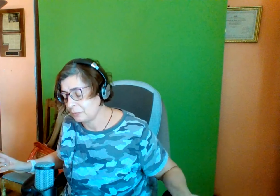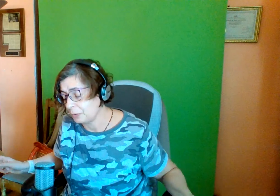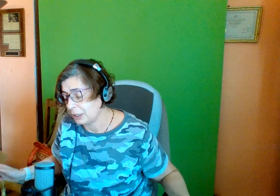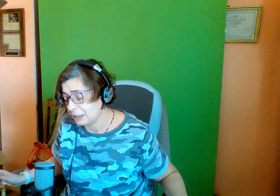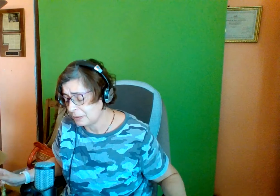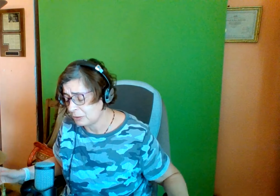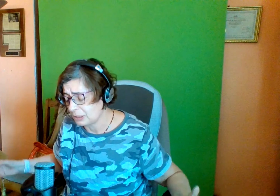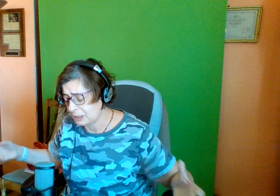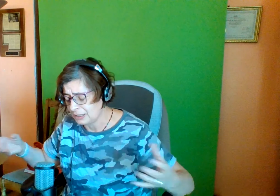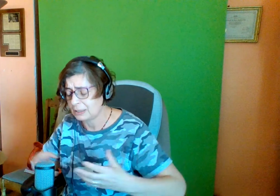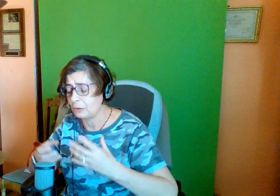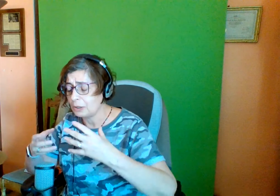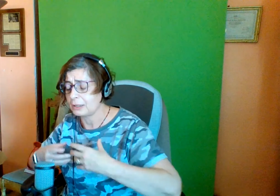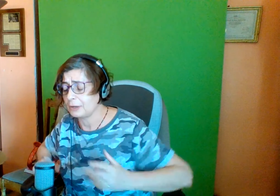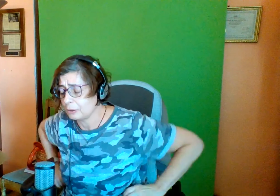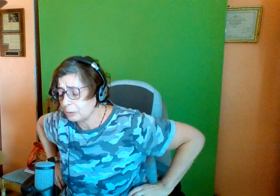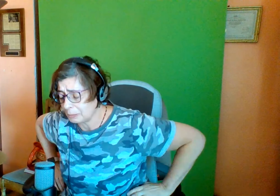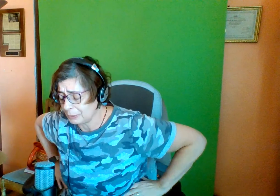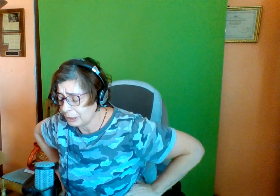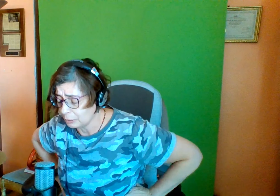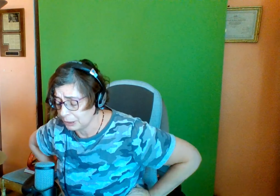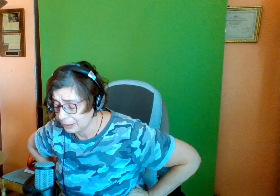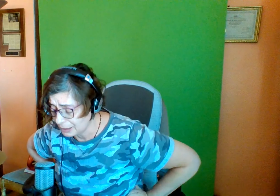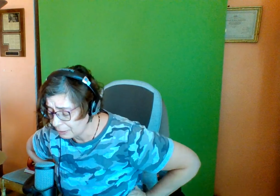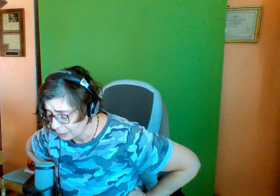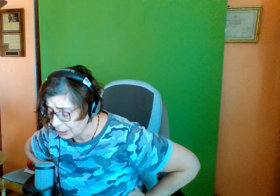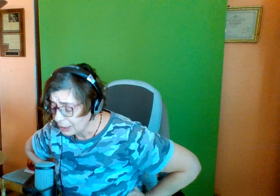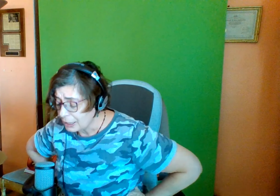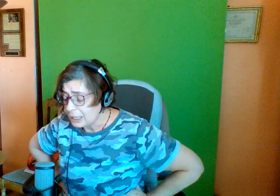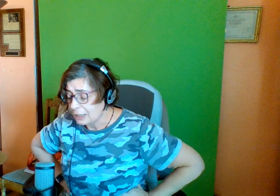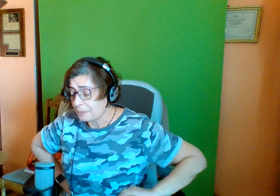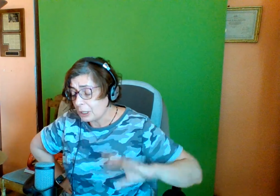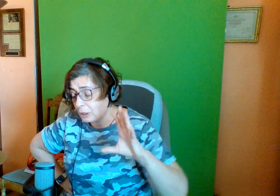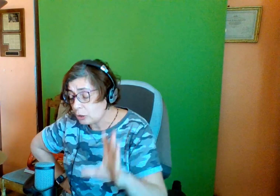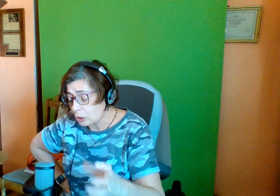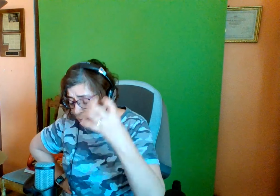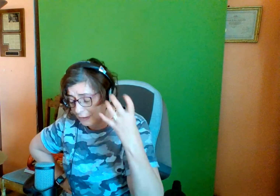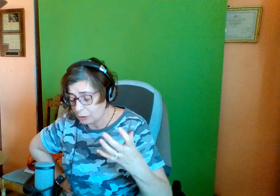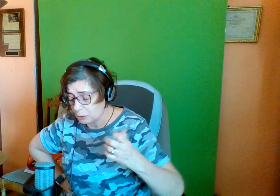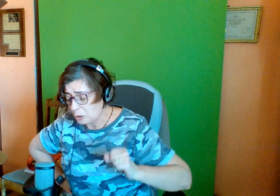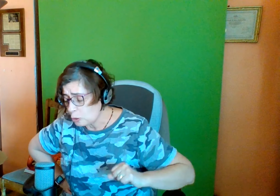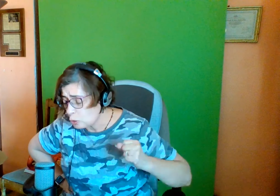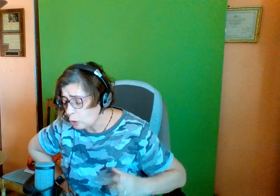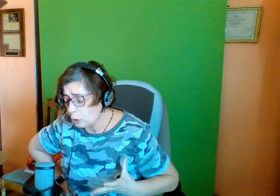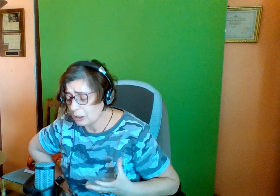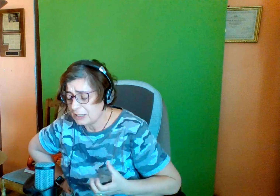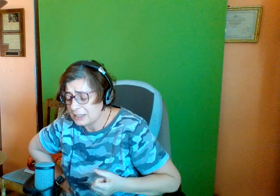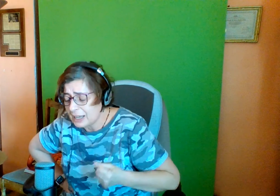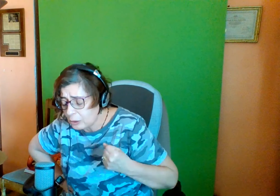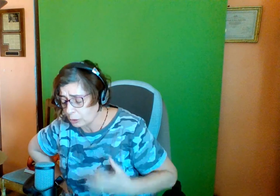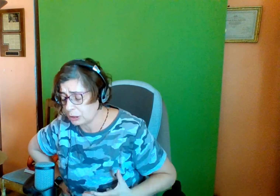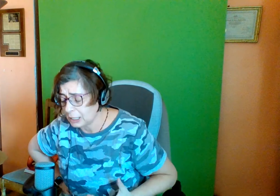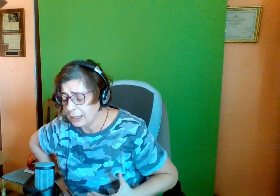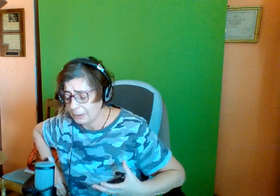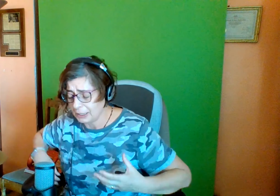además, he sido y he trabajado como miembro de la comunidad de Netherlands. Y mi visión no solo que